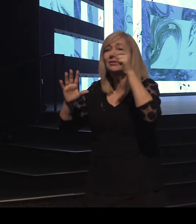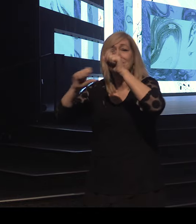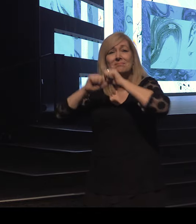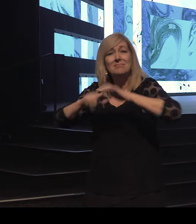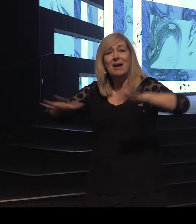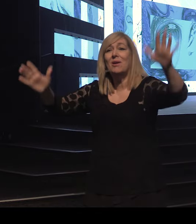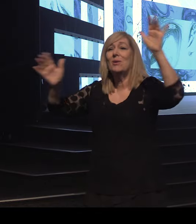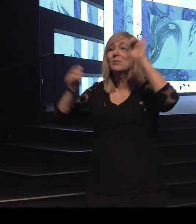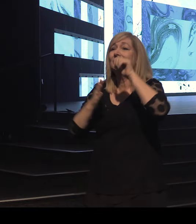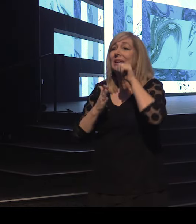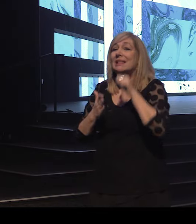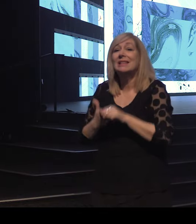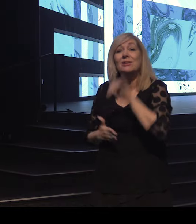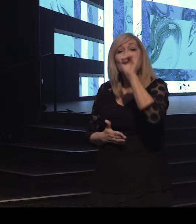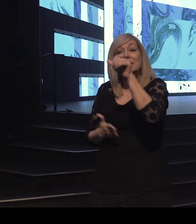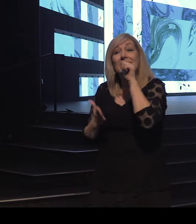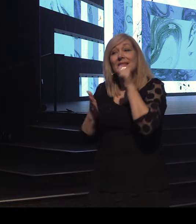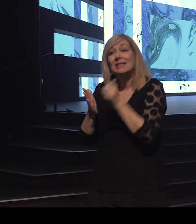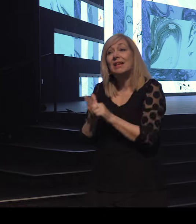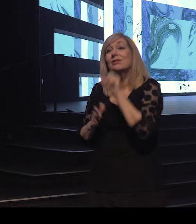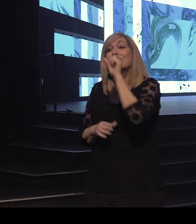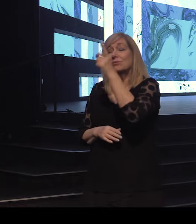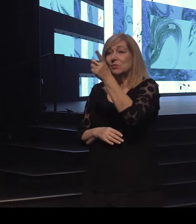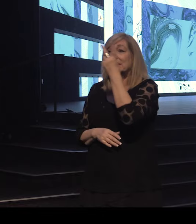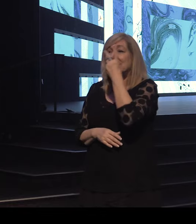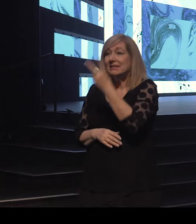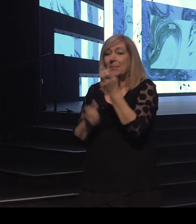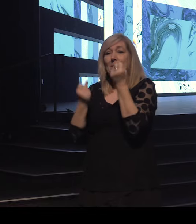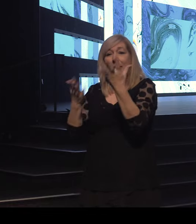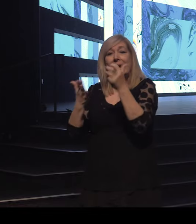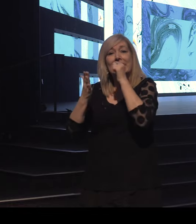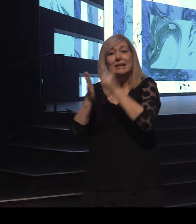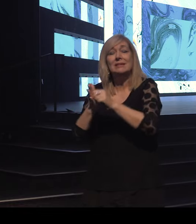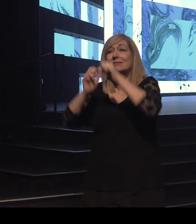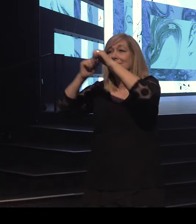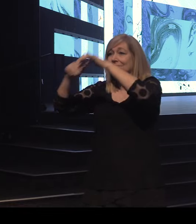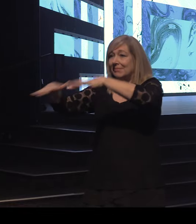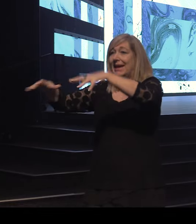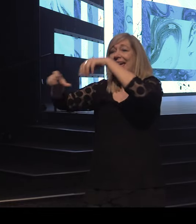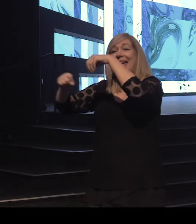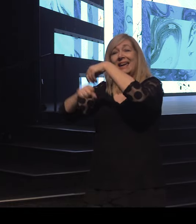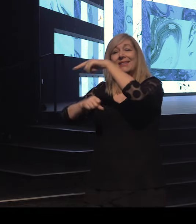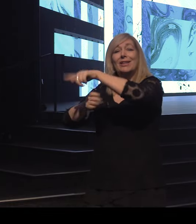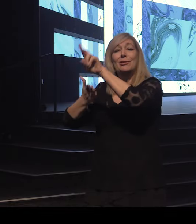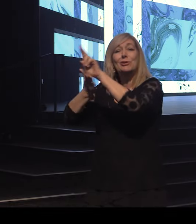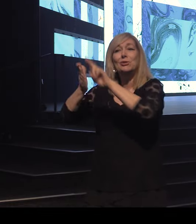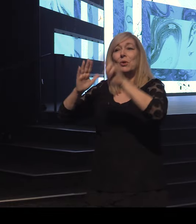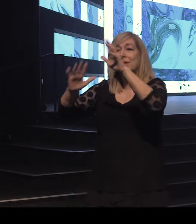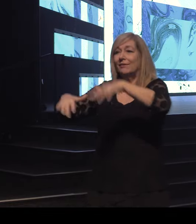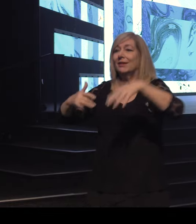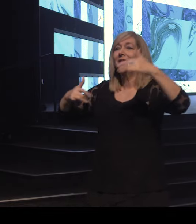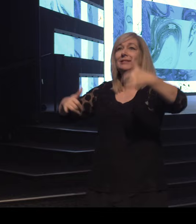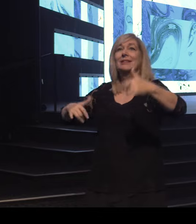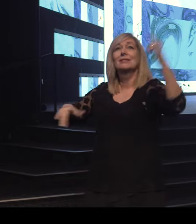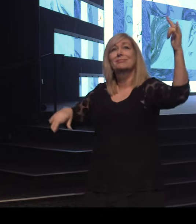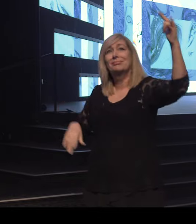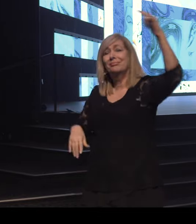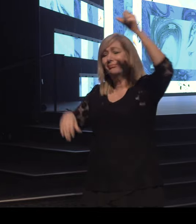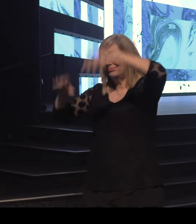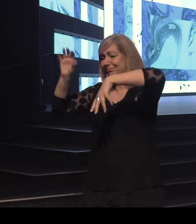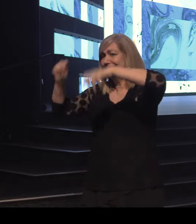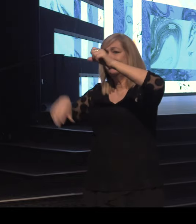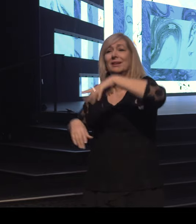nation. The letters she saw float down in the university auditorium now rained down for